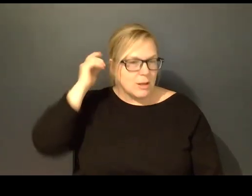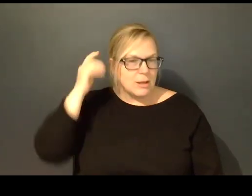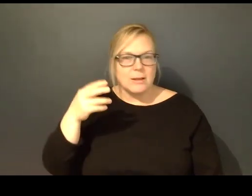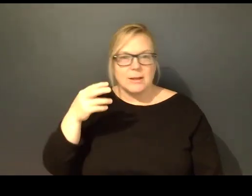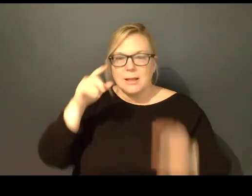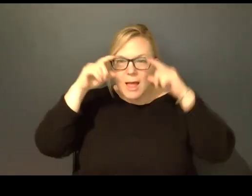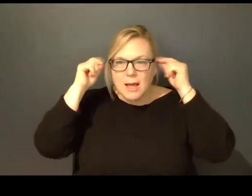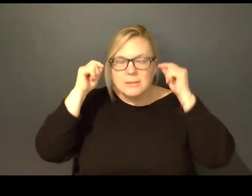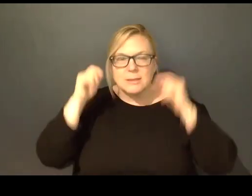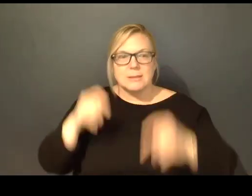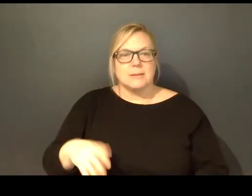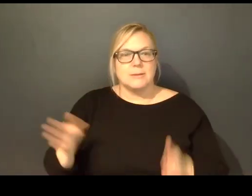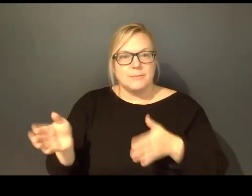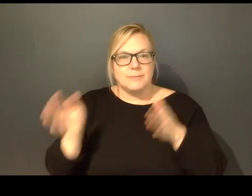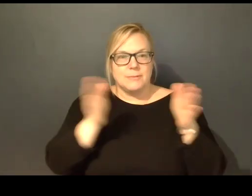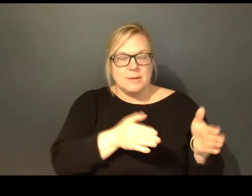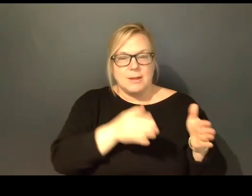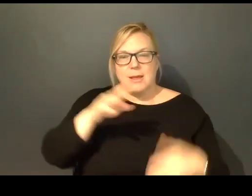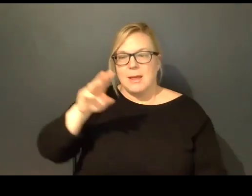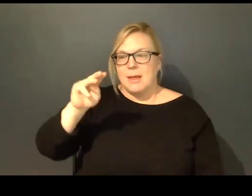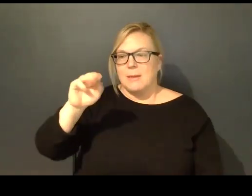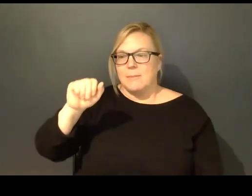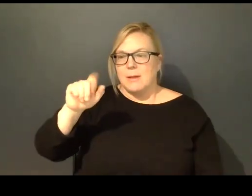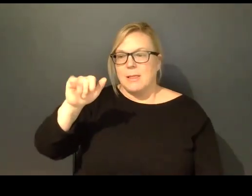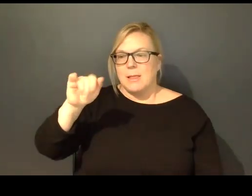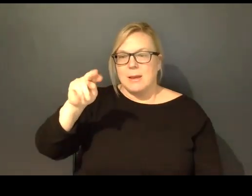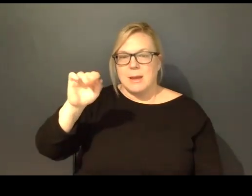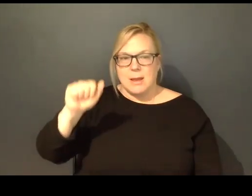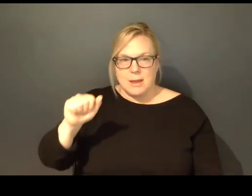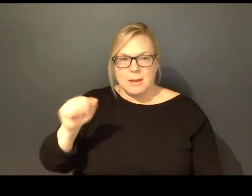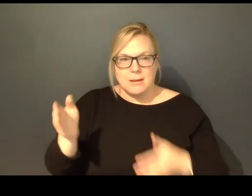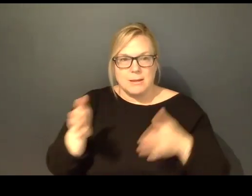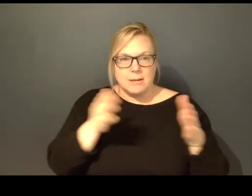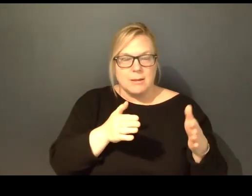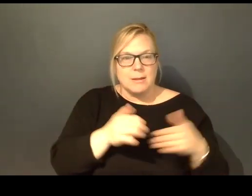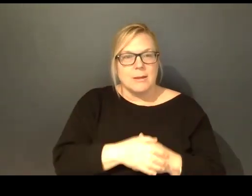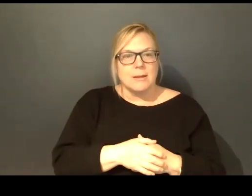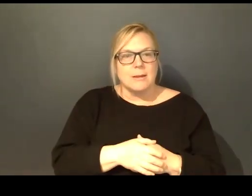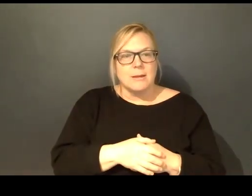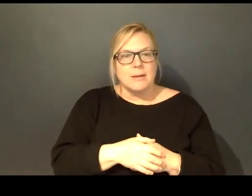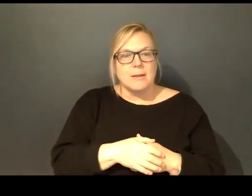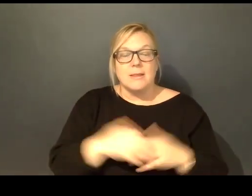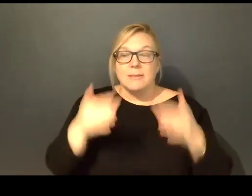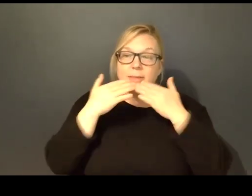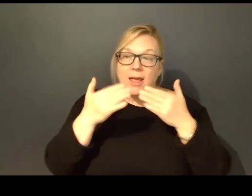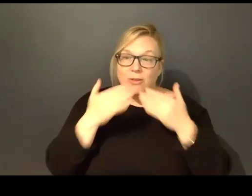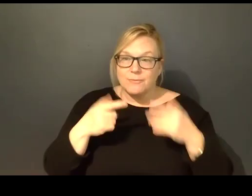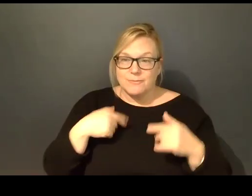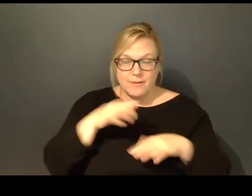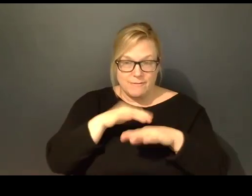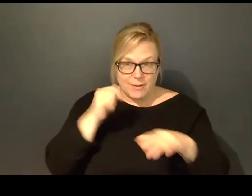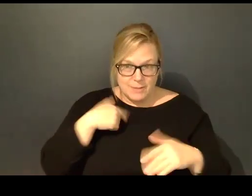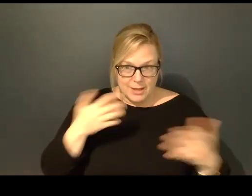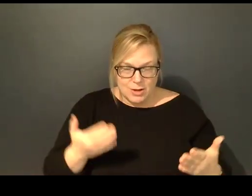get to introduce herself and tell you all about herself, and then Franco after that. So thanks for having me. I'm honored and